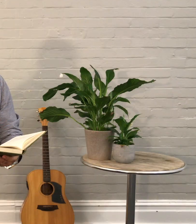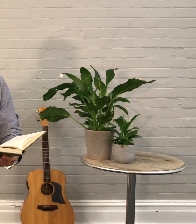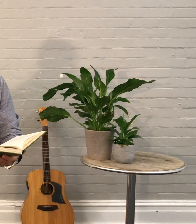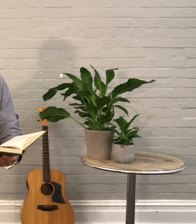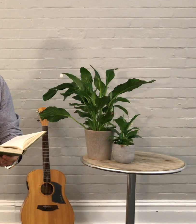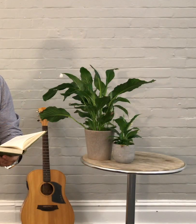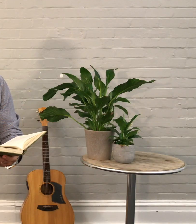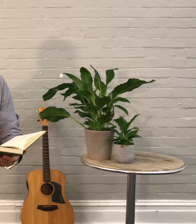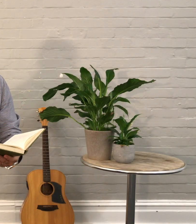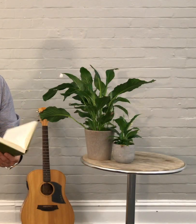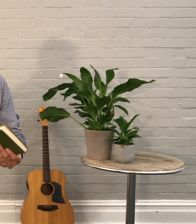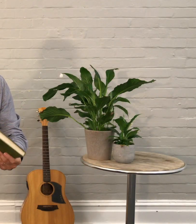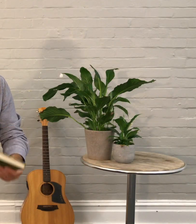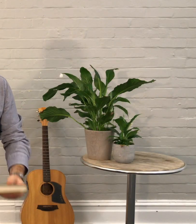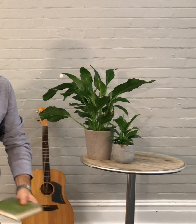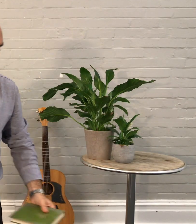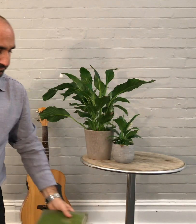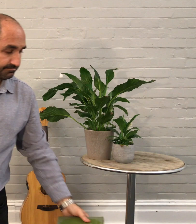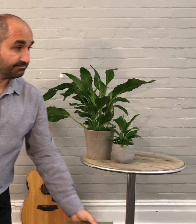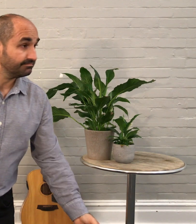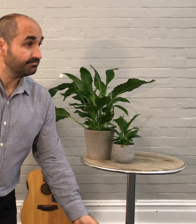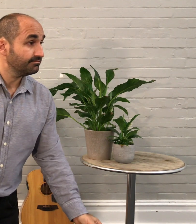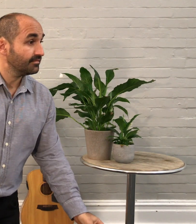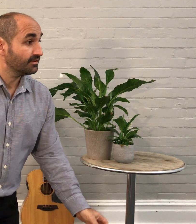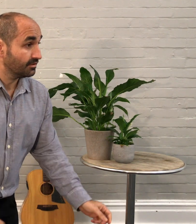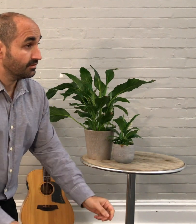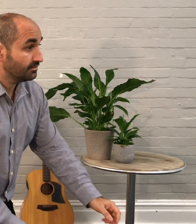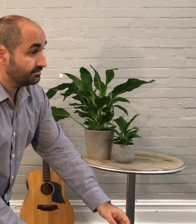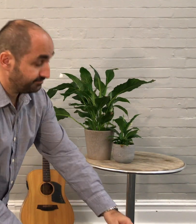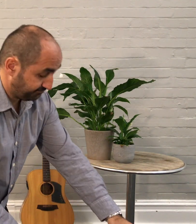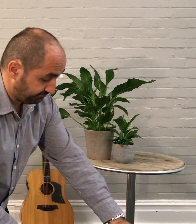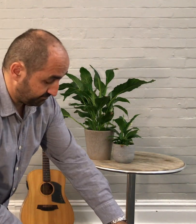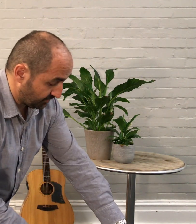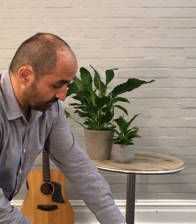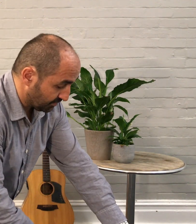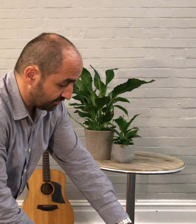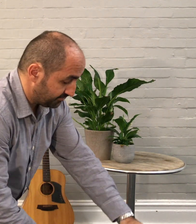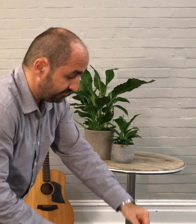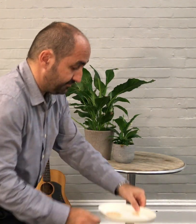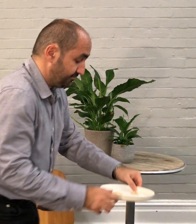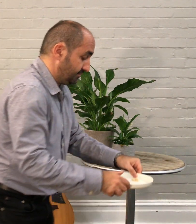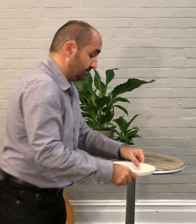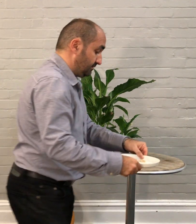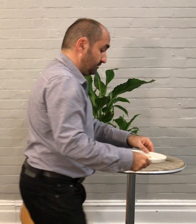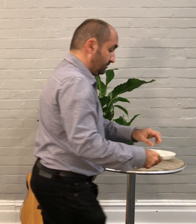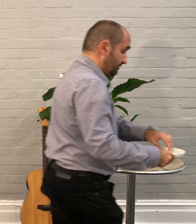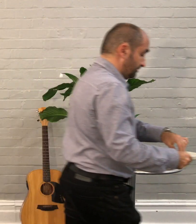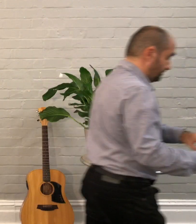problem? Done.